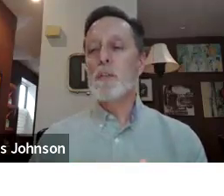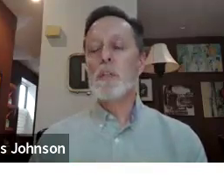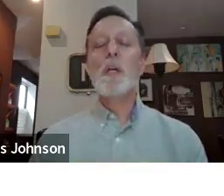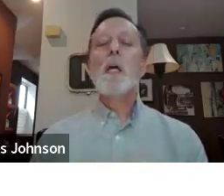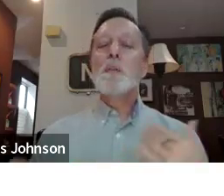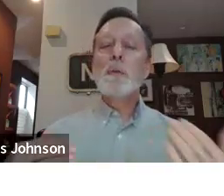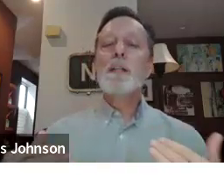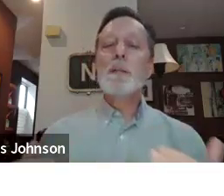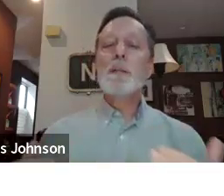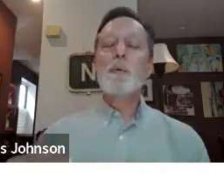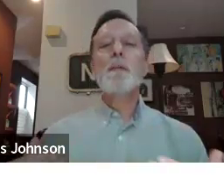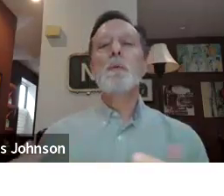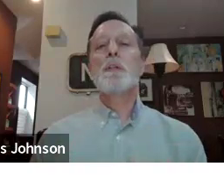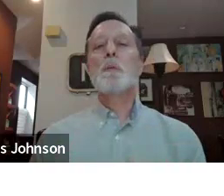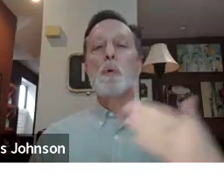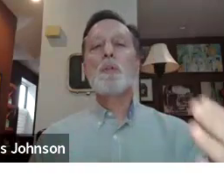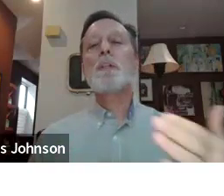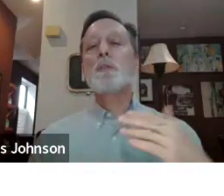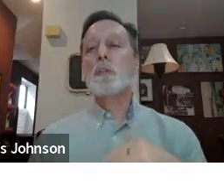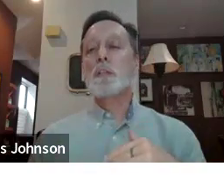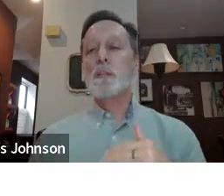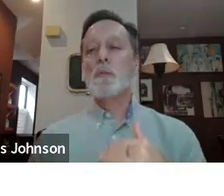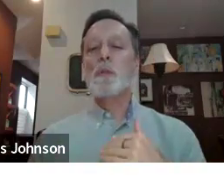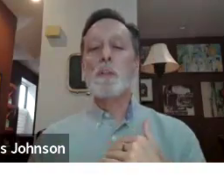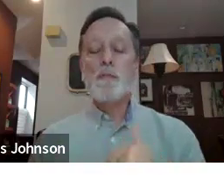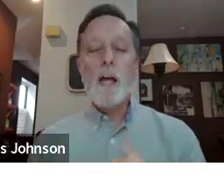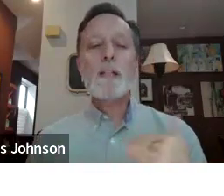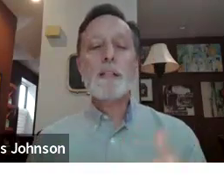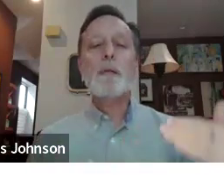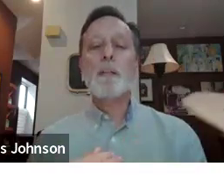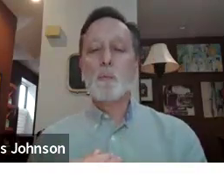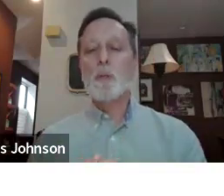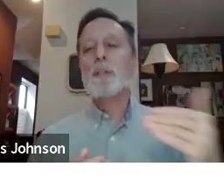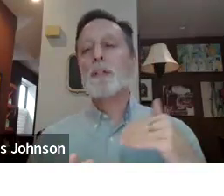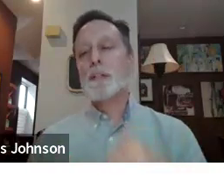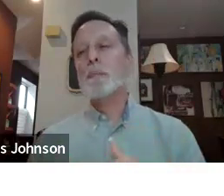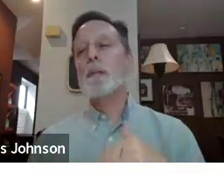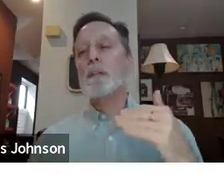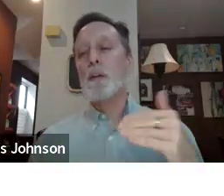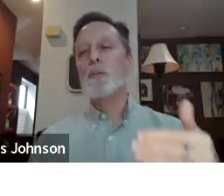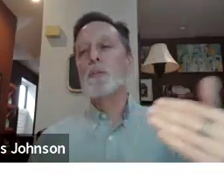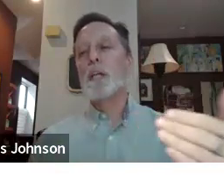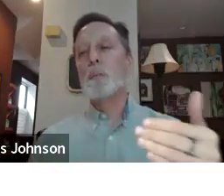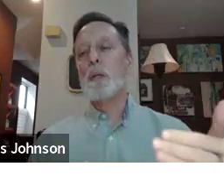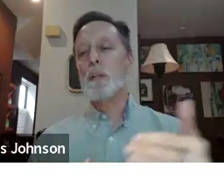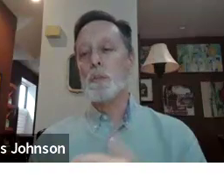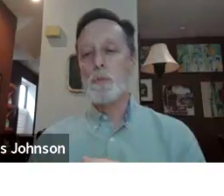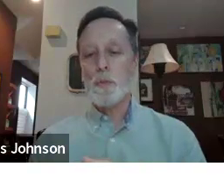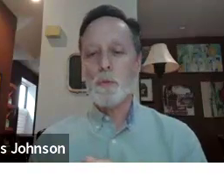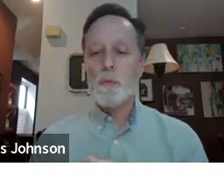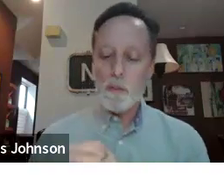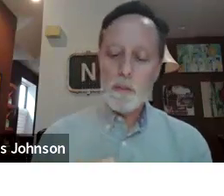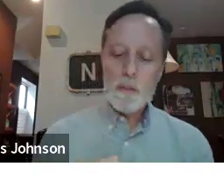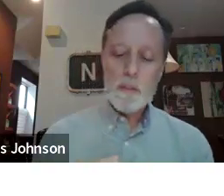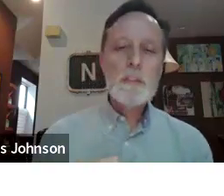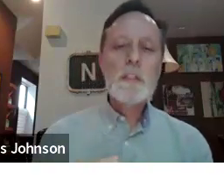film and television. So again, it's important that when you're approaching the insurance industry, you find somebody that works in a segment that understands what it is you